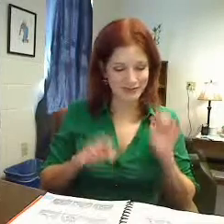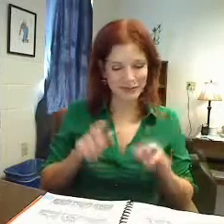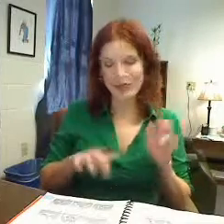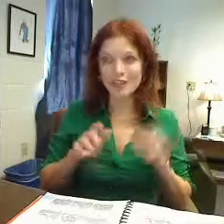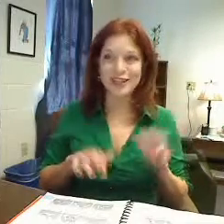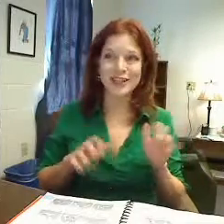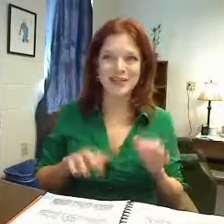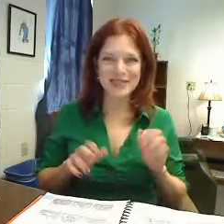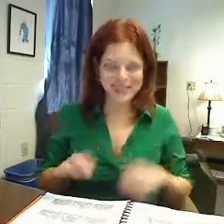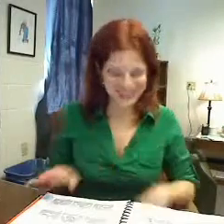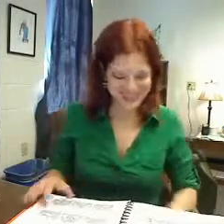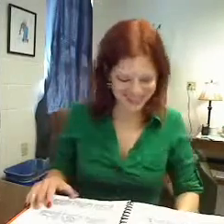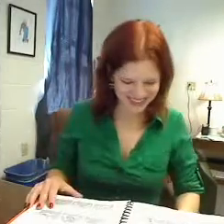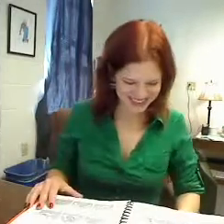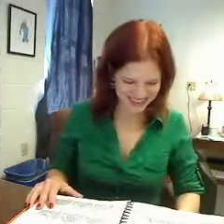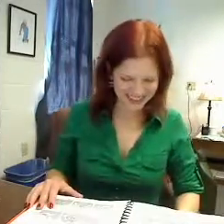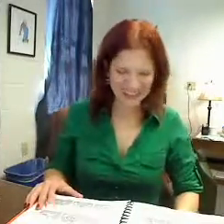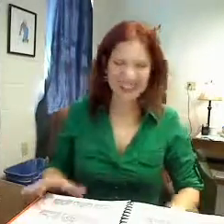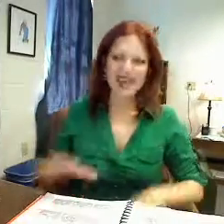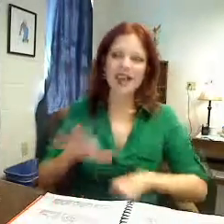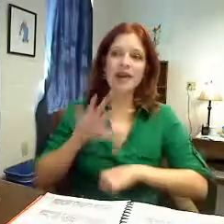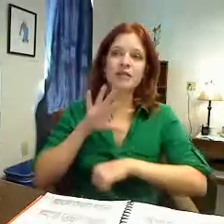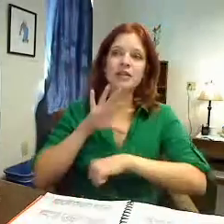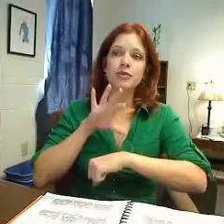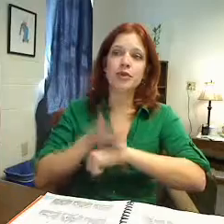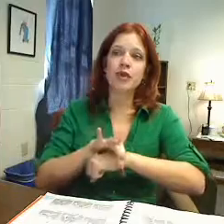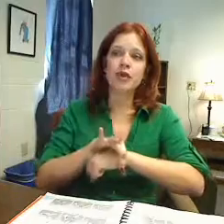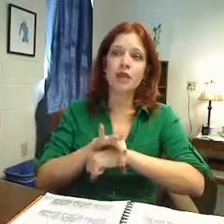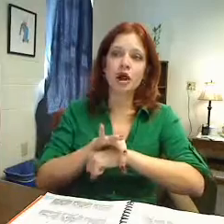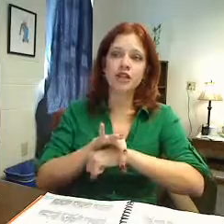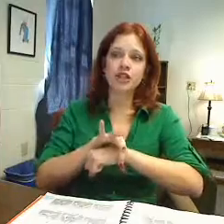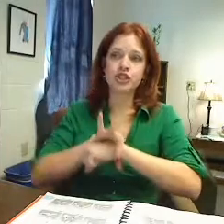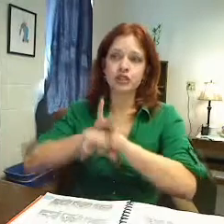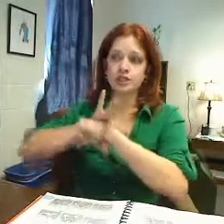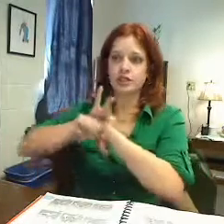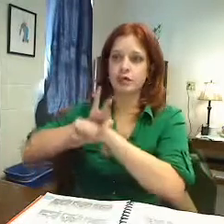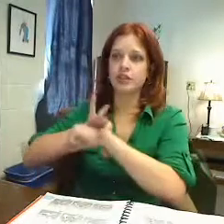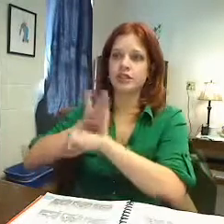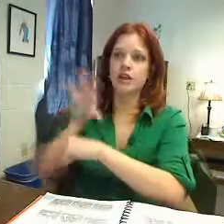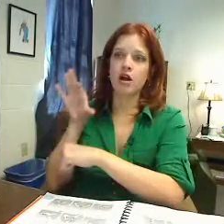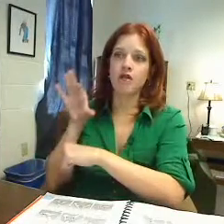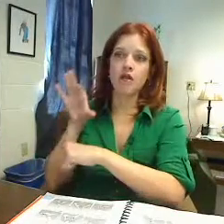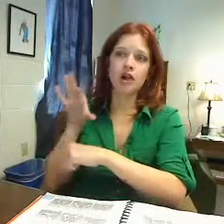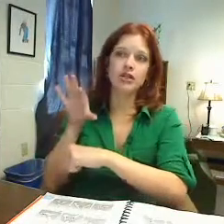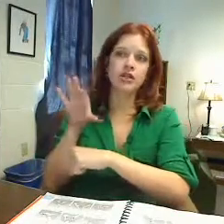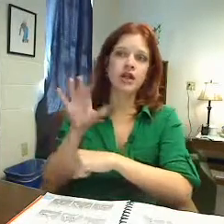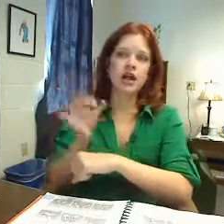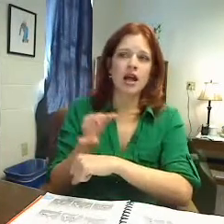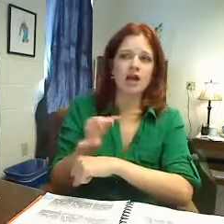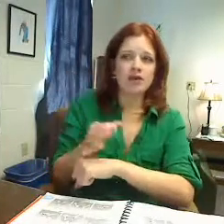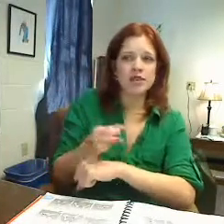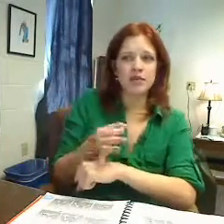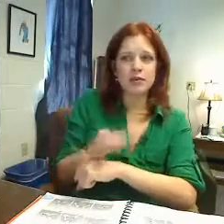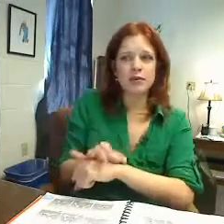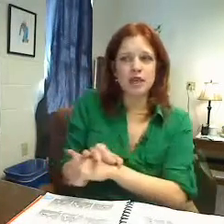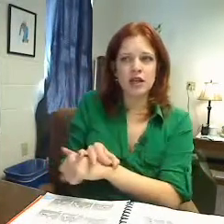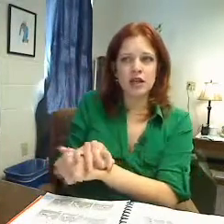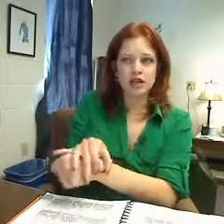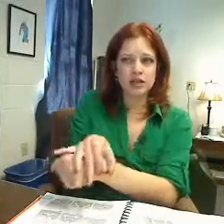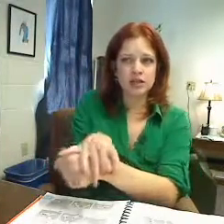move your fingers like you're typing. To put on a watch, or to take off a watch. I also see people signing watch like